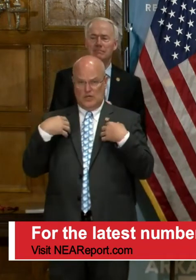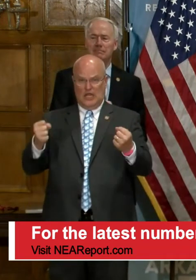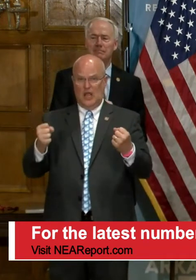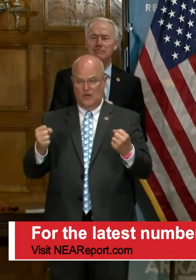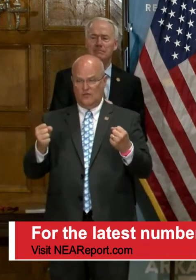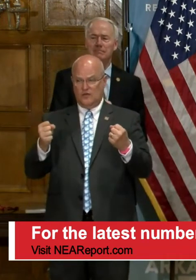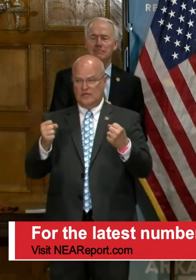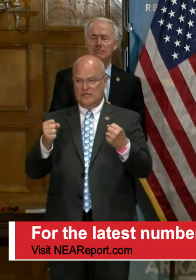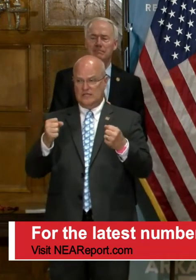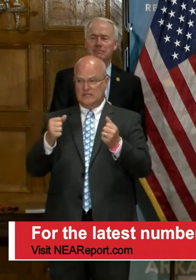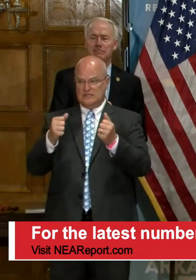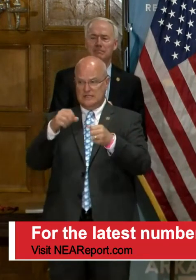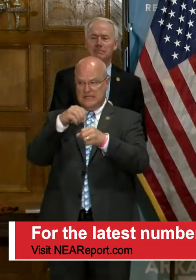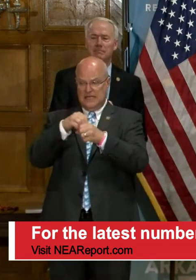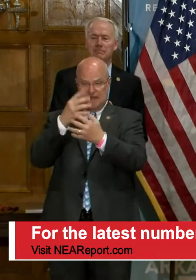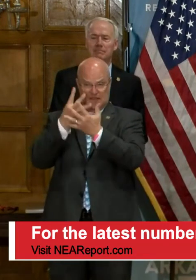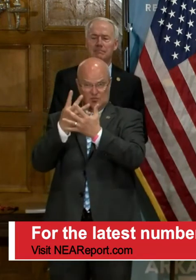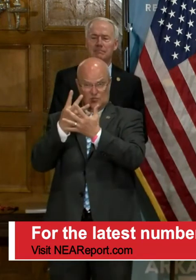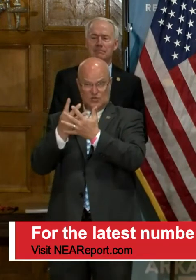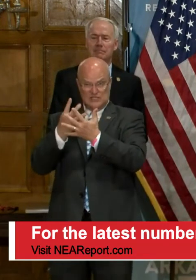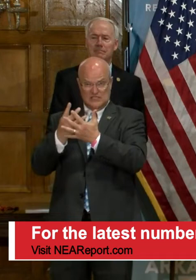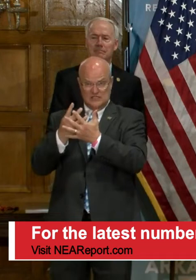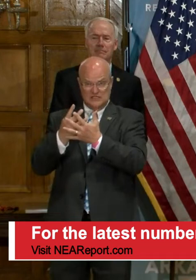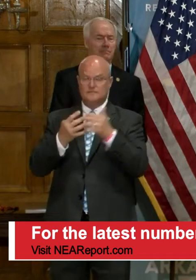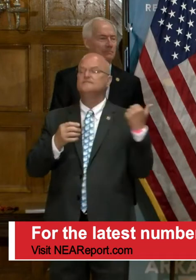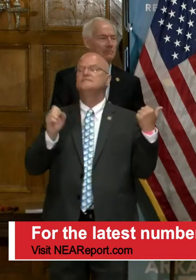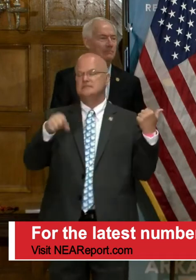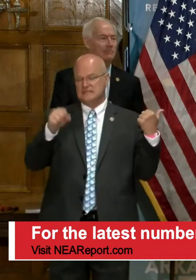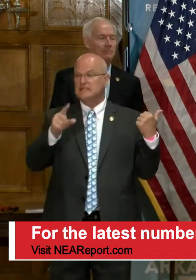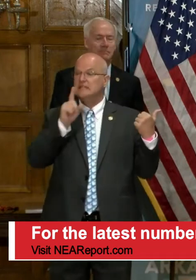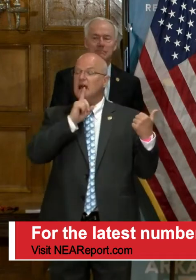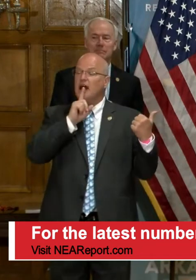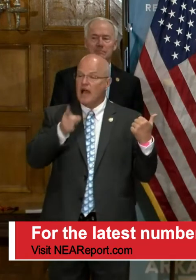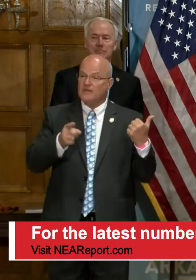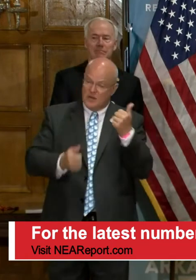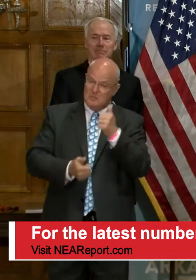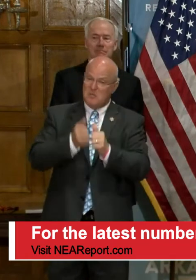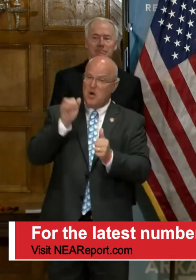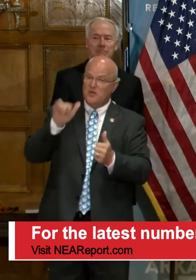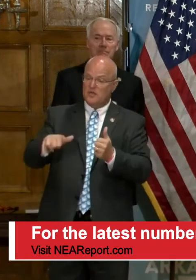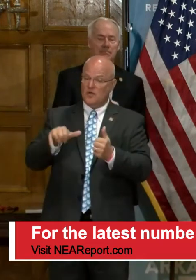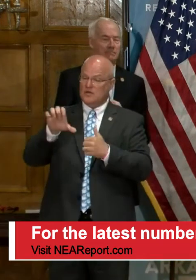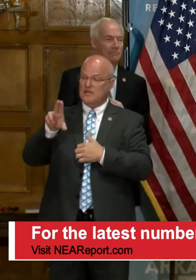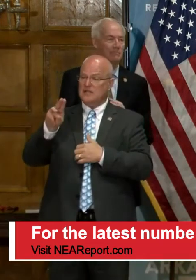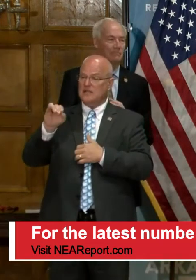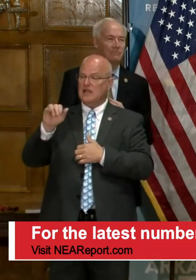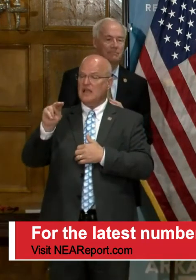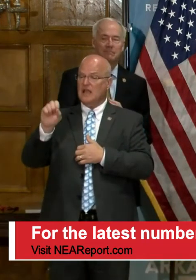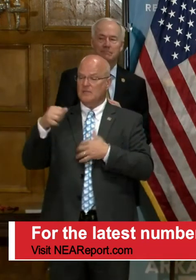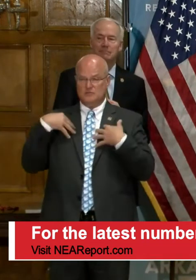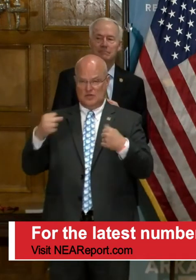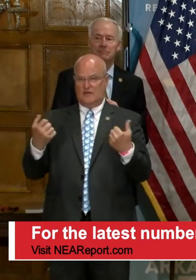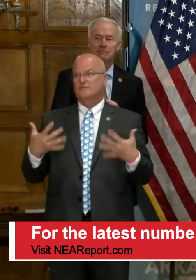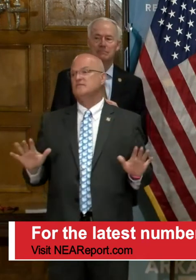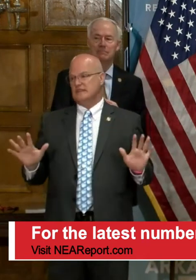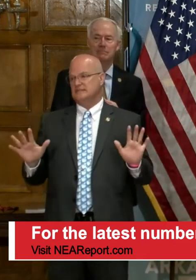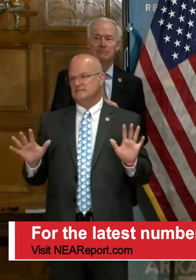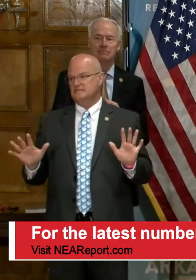recoveries in the corrections institutes? Yes, actually, most of those in the Cummins unit have